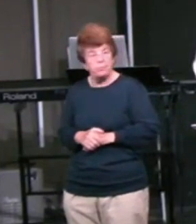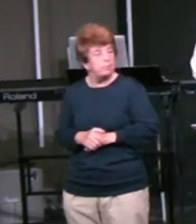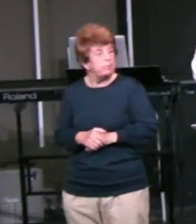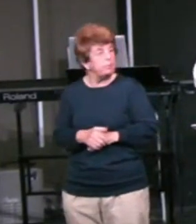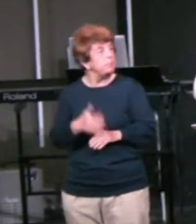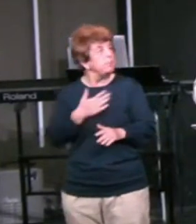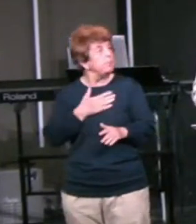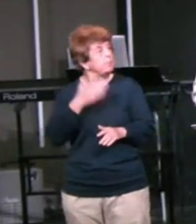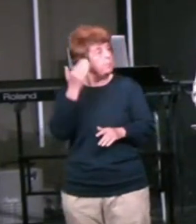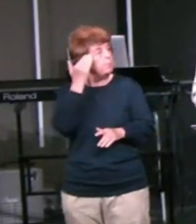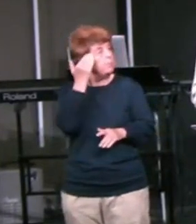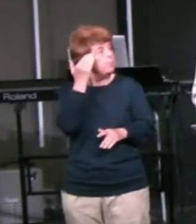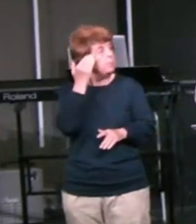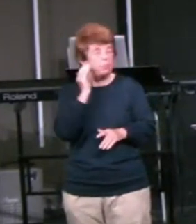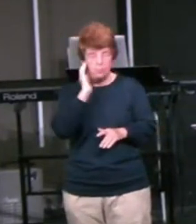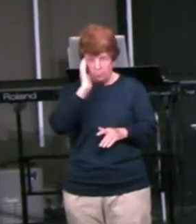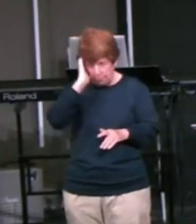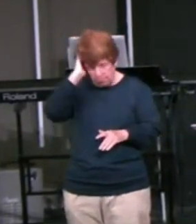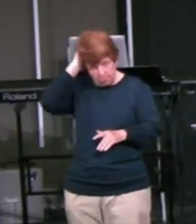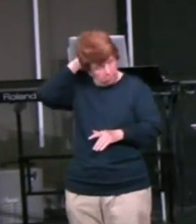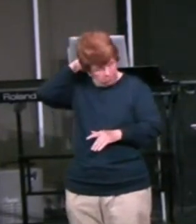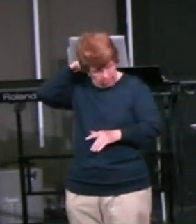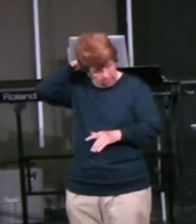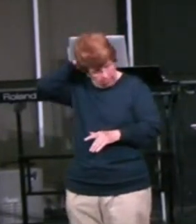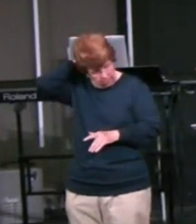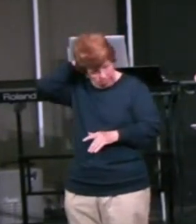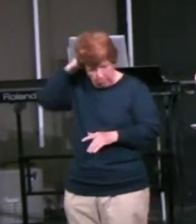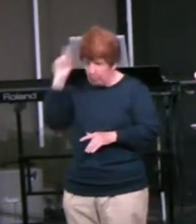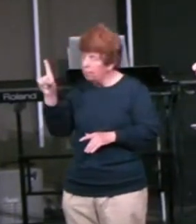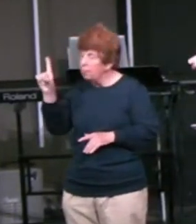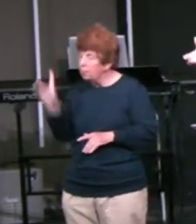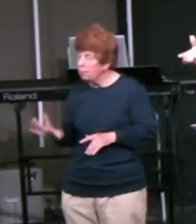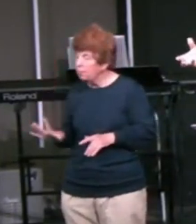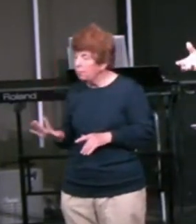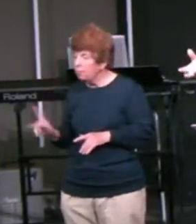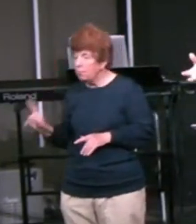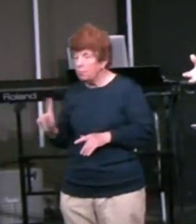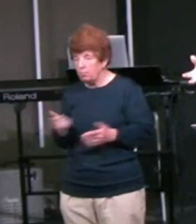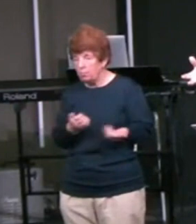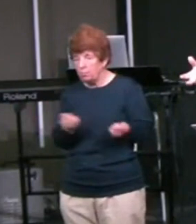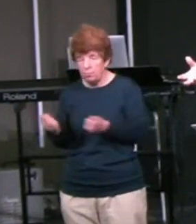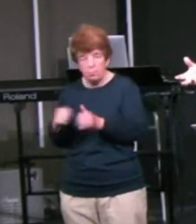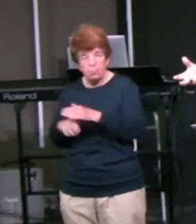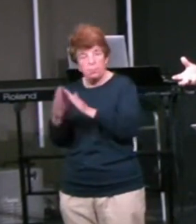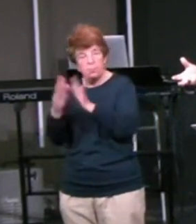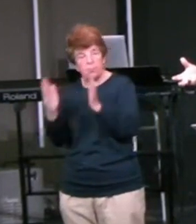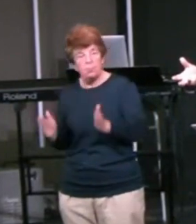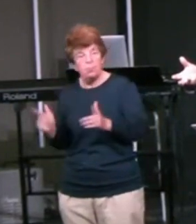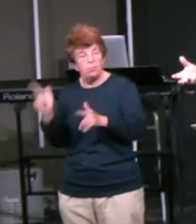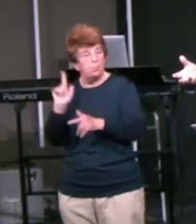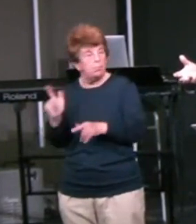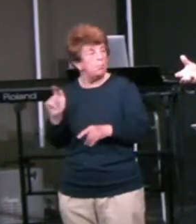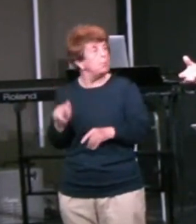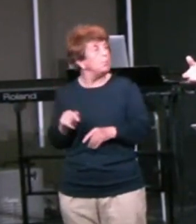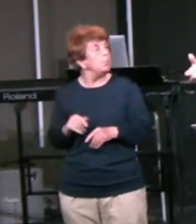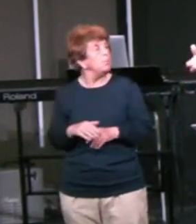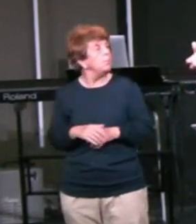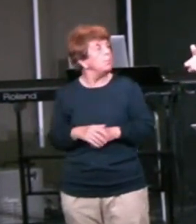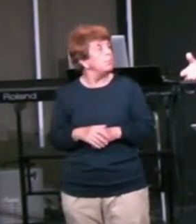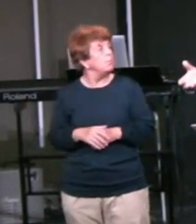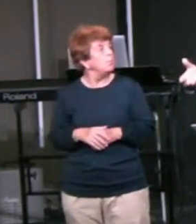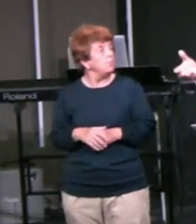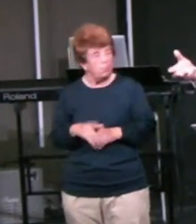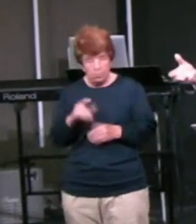In my mind, the tithe is that which we bring into the house of the Lord